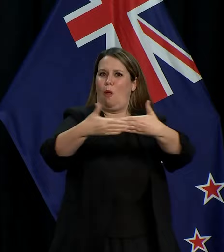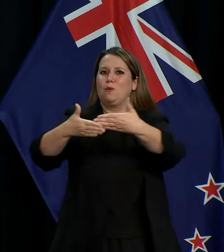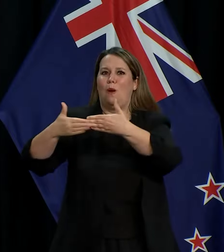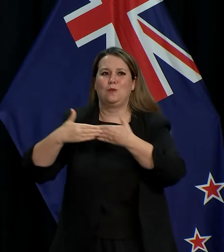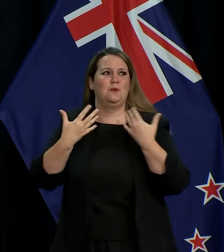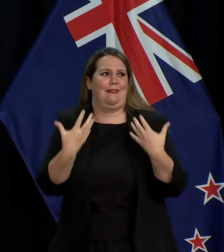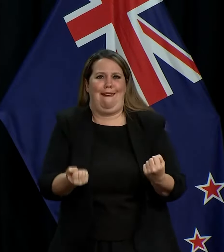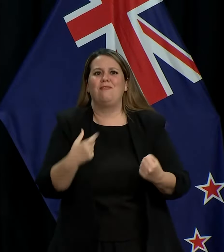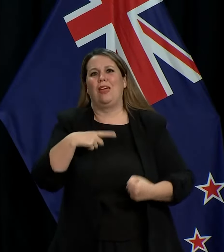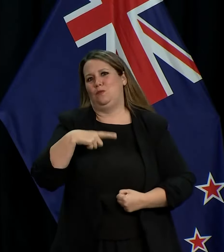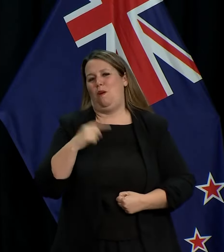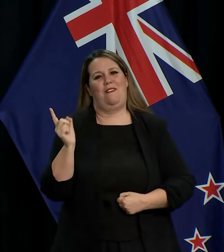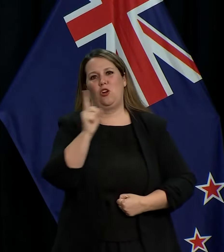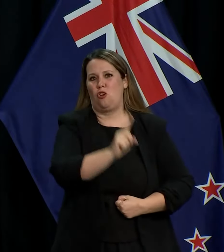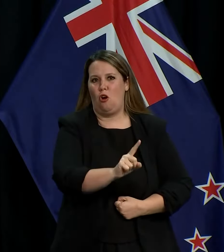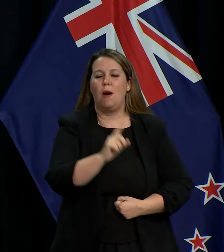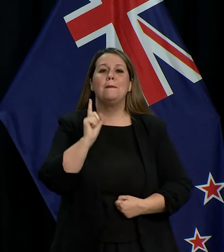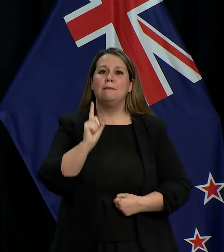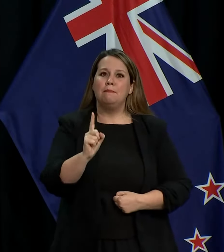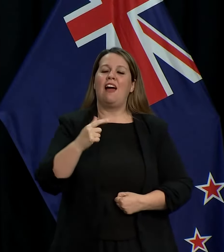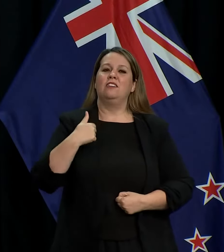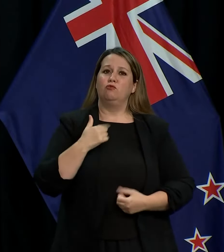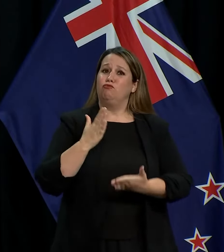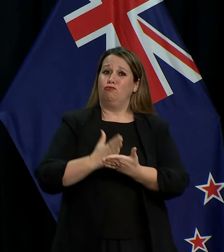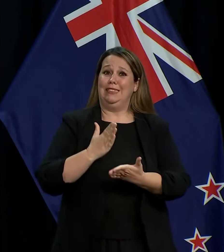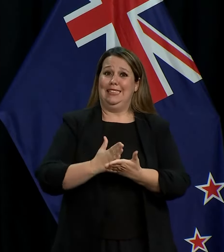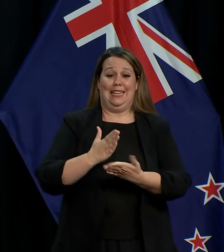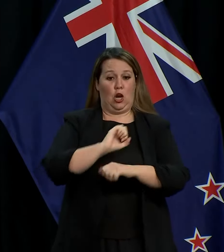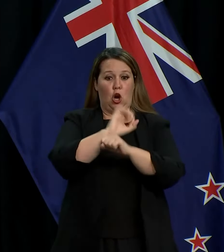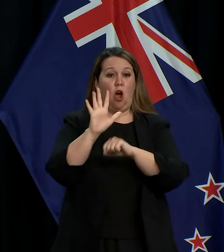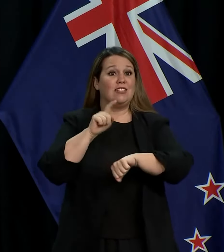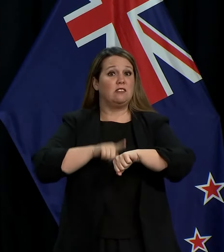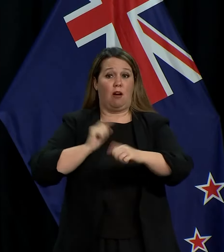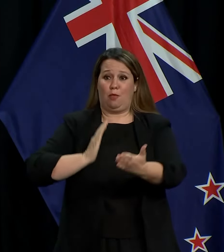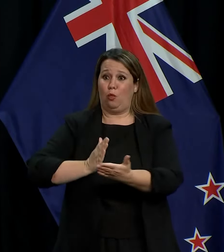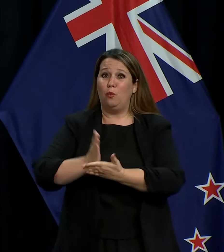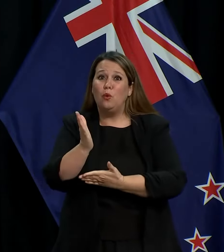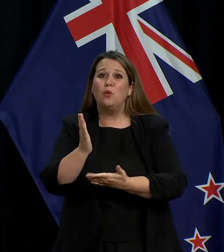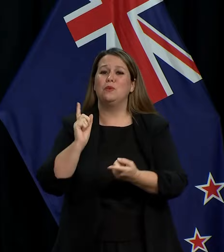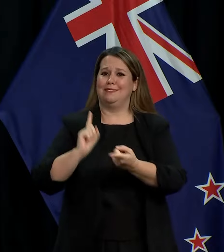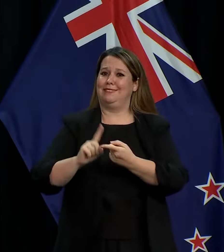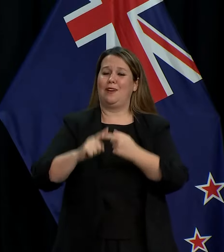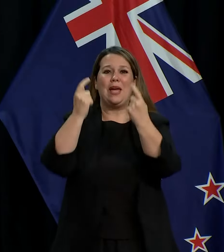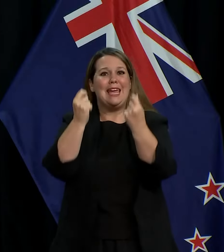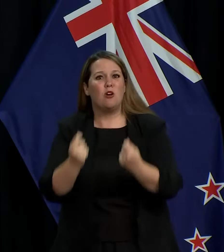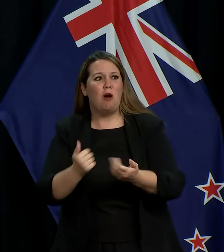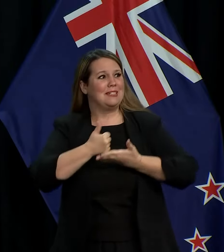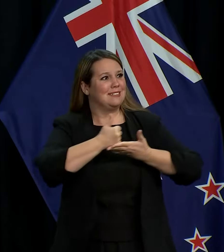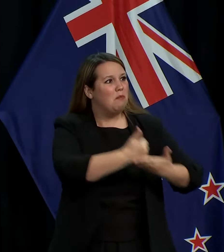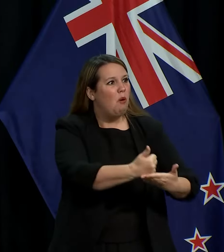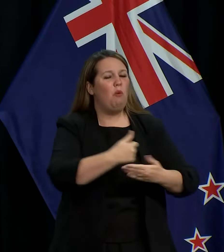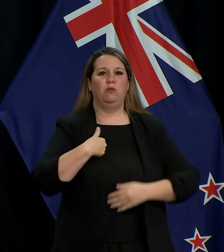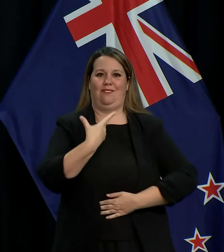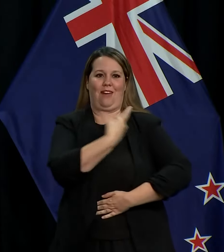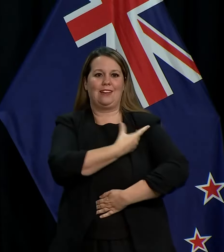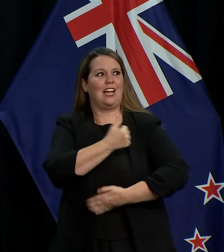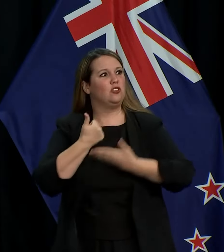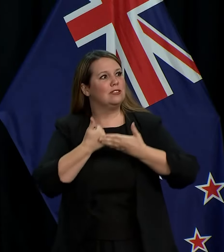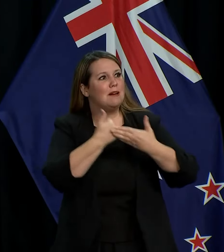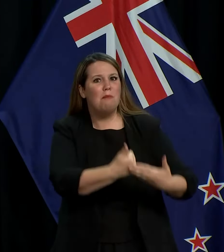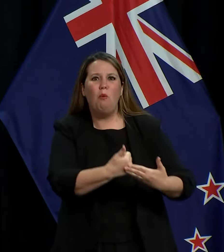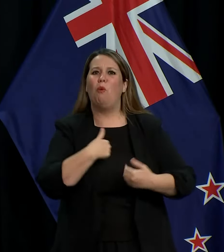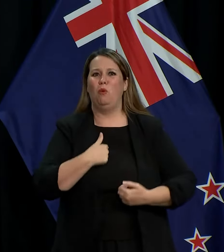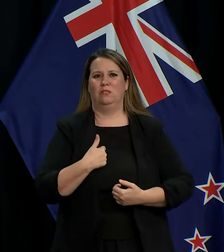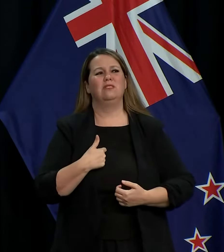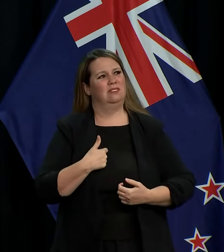strong through, for instance, a significant program through COVID of economic support, vaccination support. And in fact, whilst we